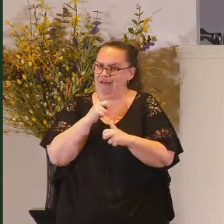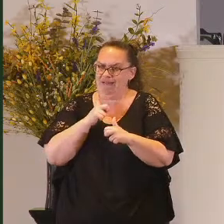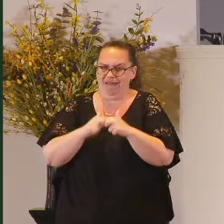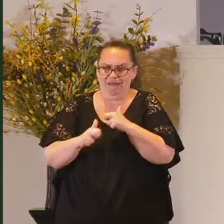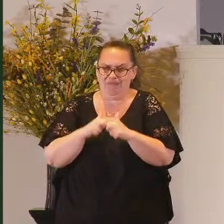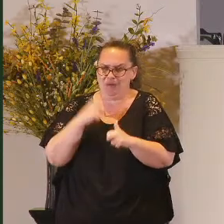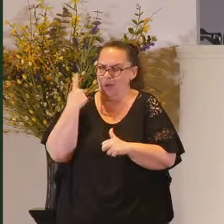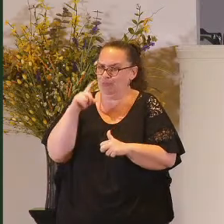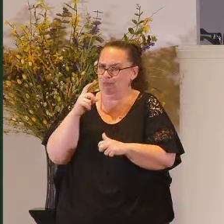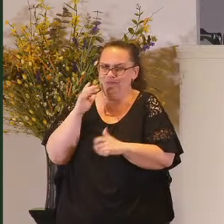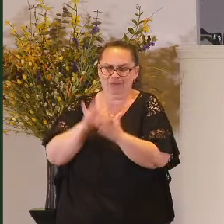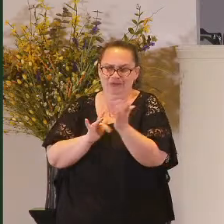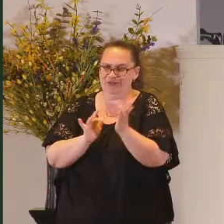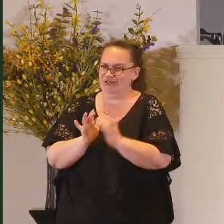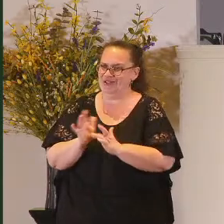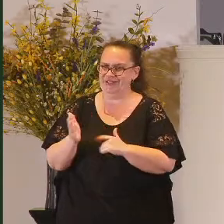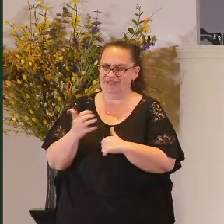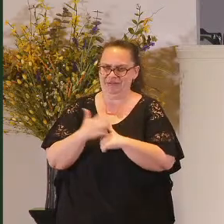Jesus.